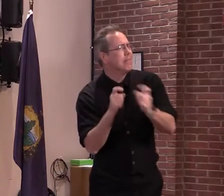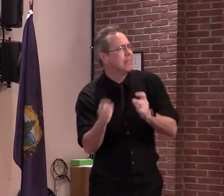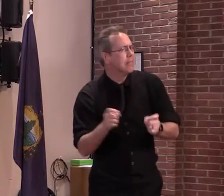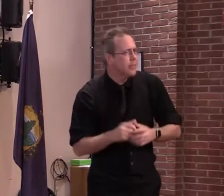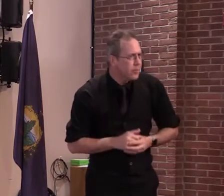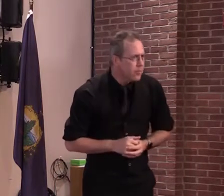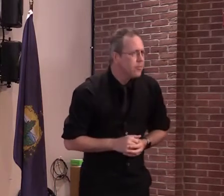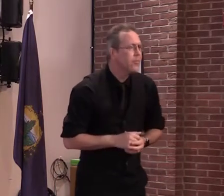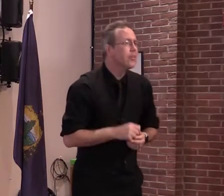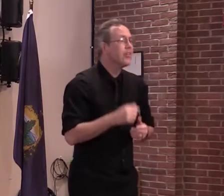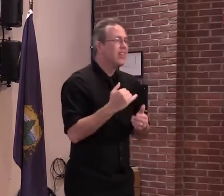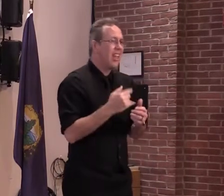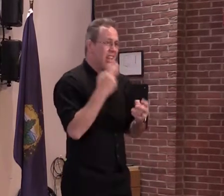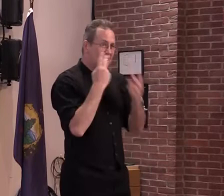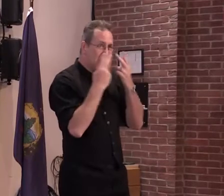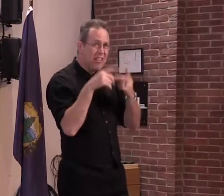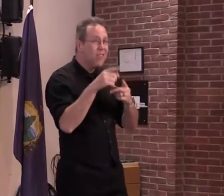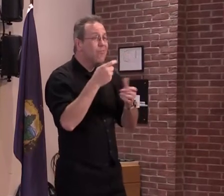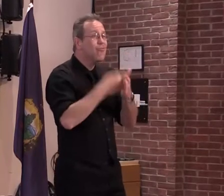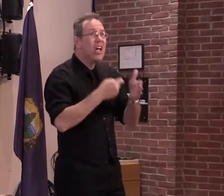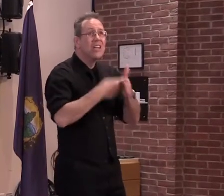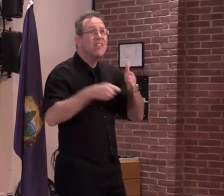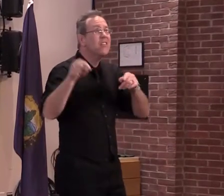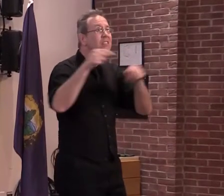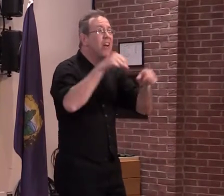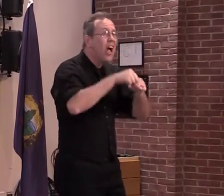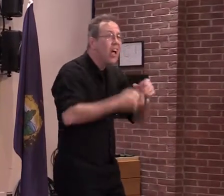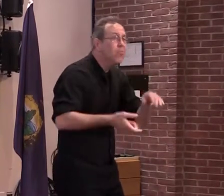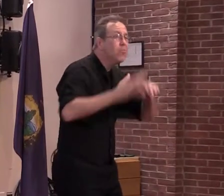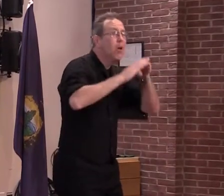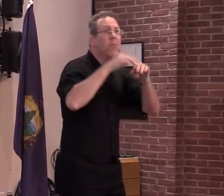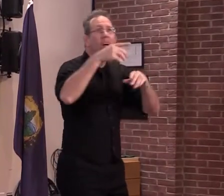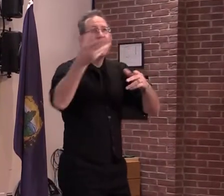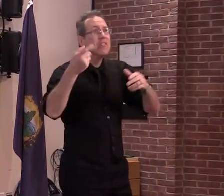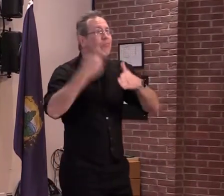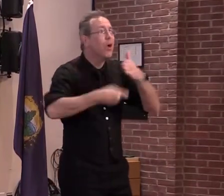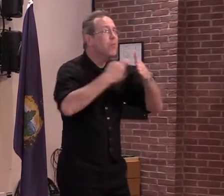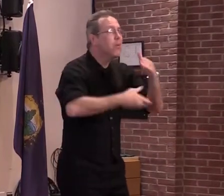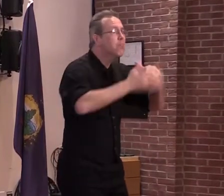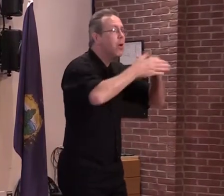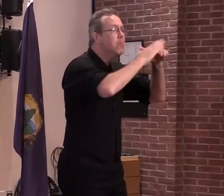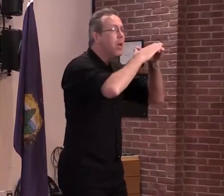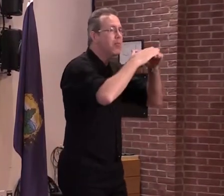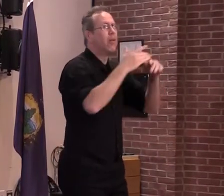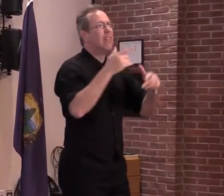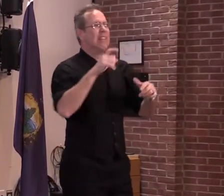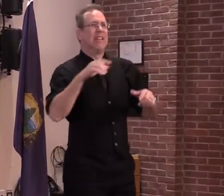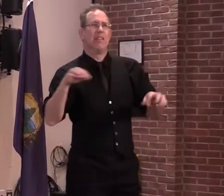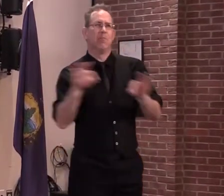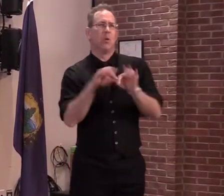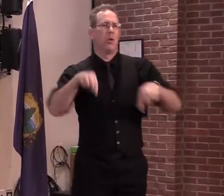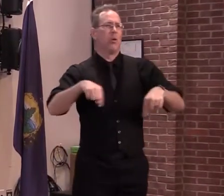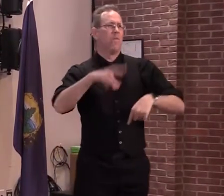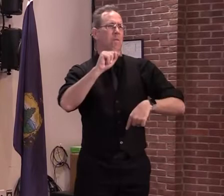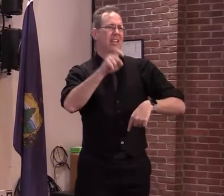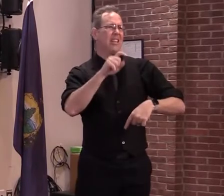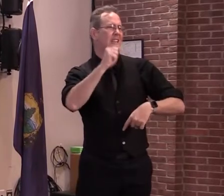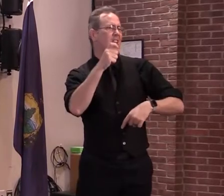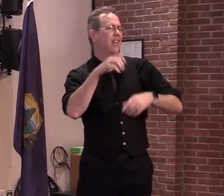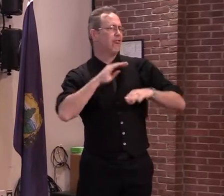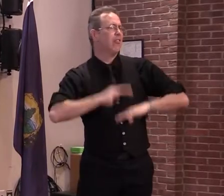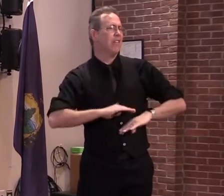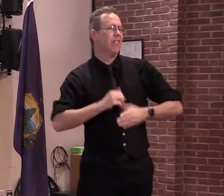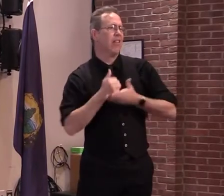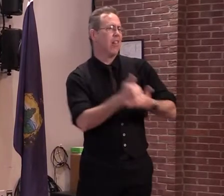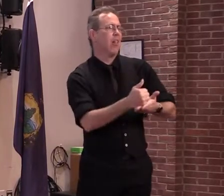numbers, tax relief is more important than ever. I've brought up these concerns before at these